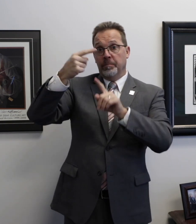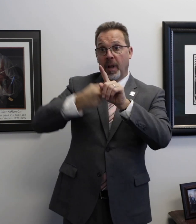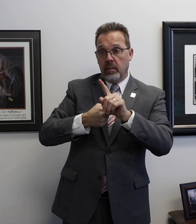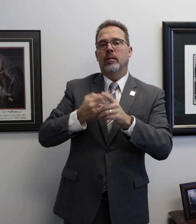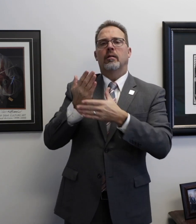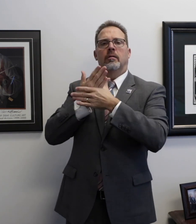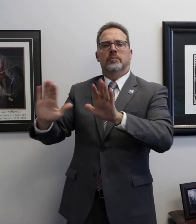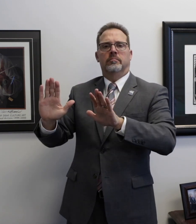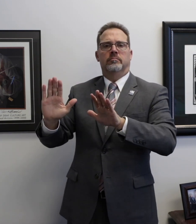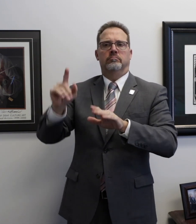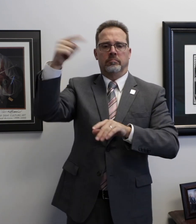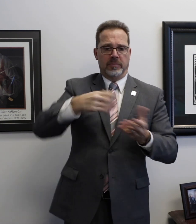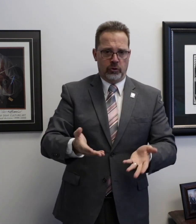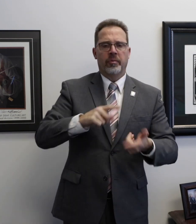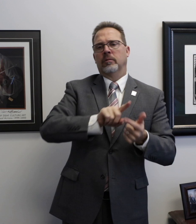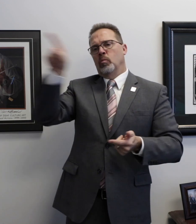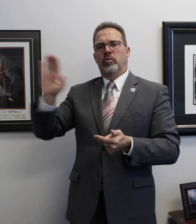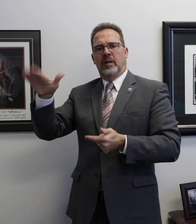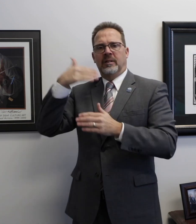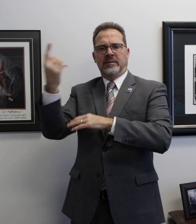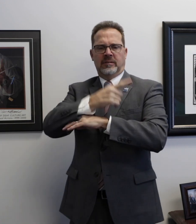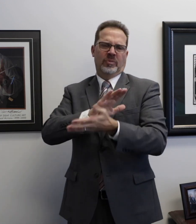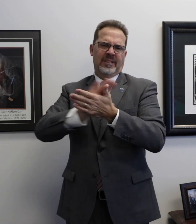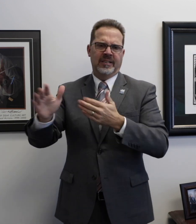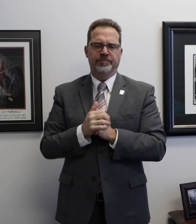and for the Philadelphia chapter of Black Deaf Advocates as well.